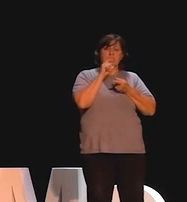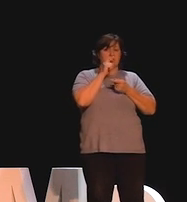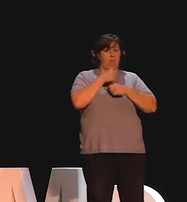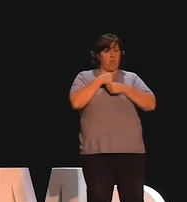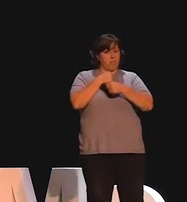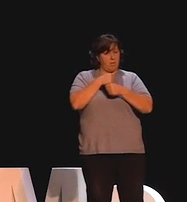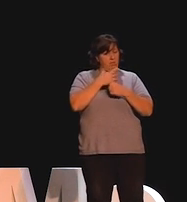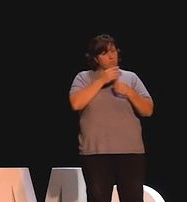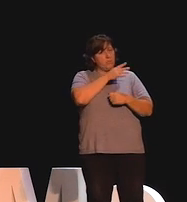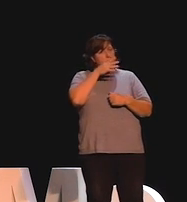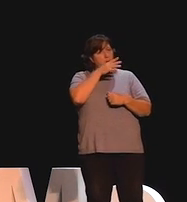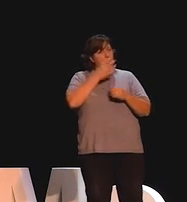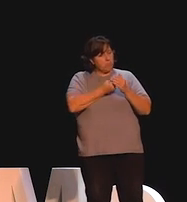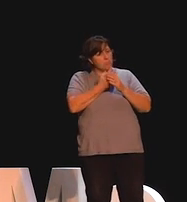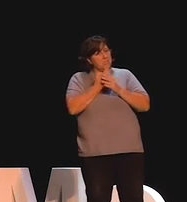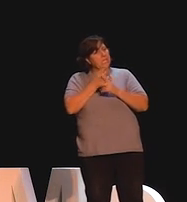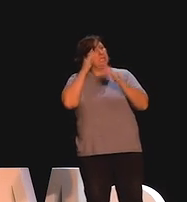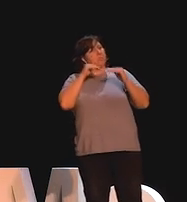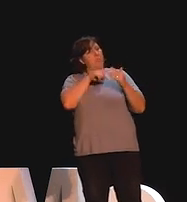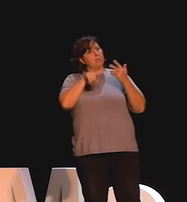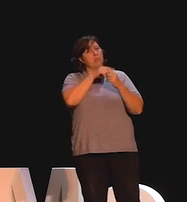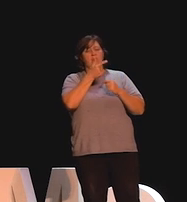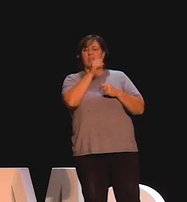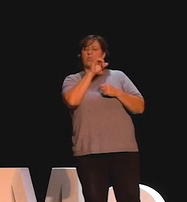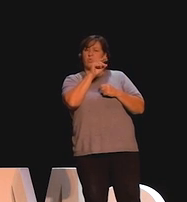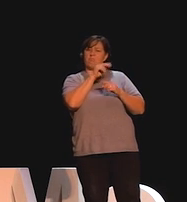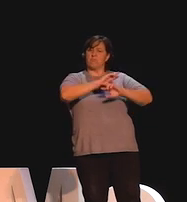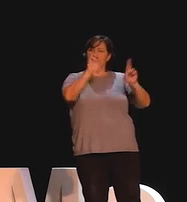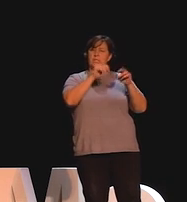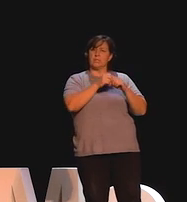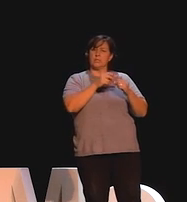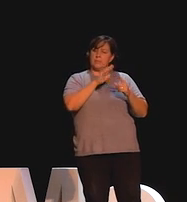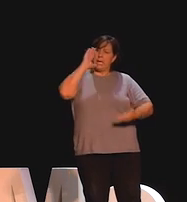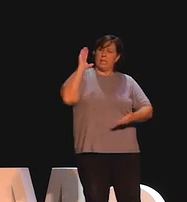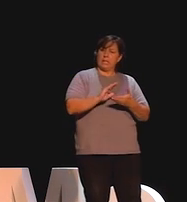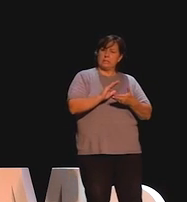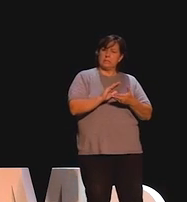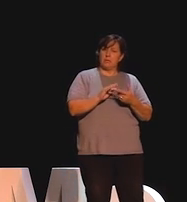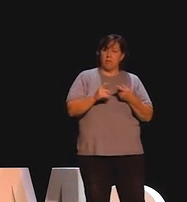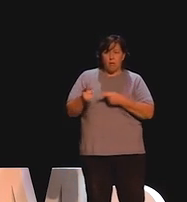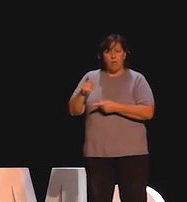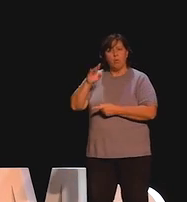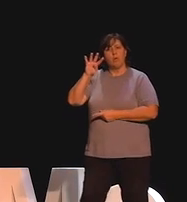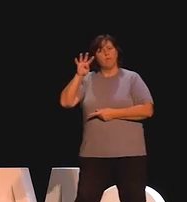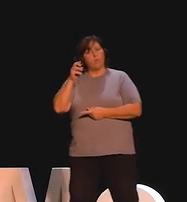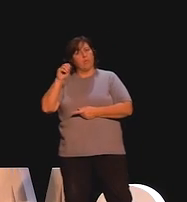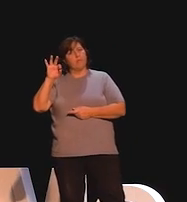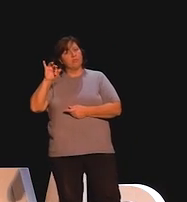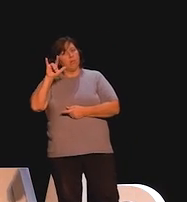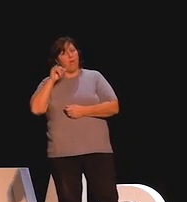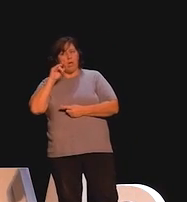have dedicated so much land to. And that means that we are not going to have corn on the cob the 4th of July, so to bring it